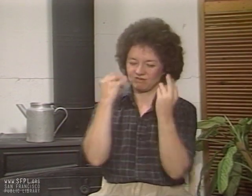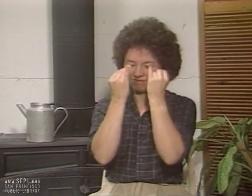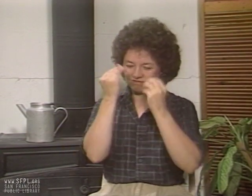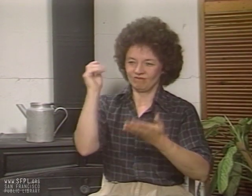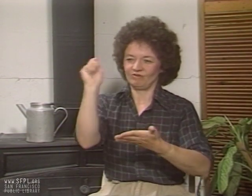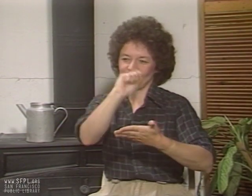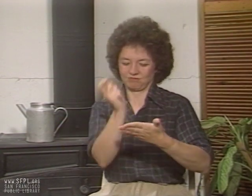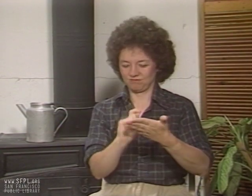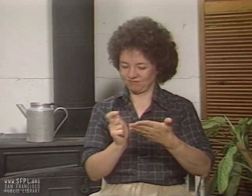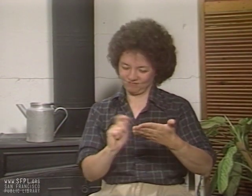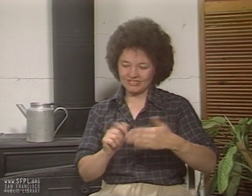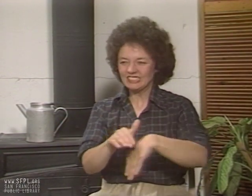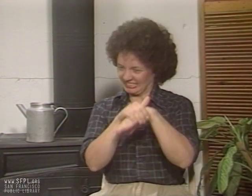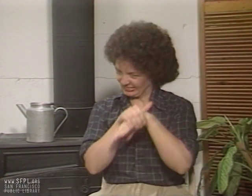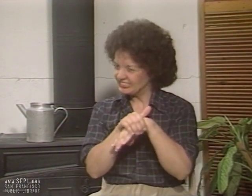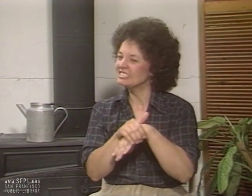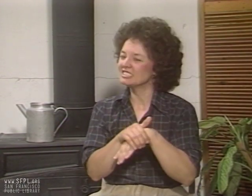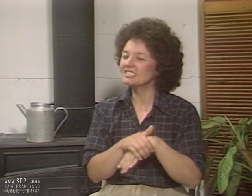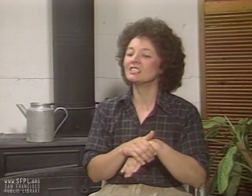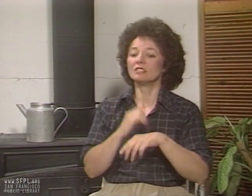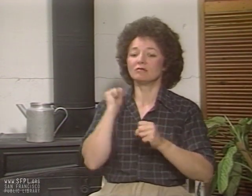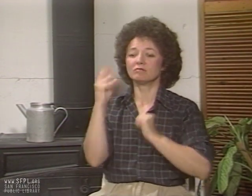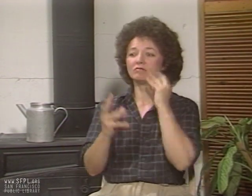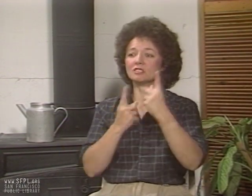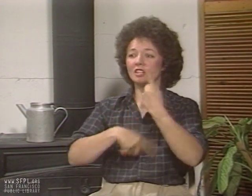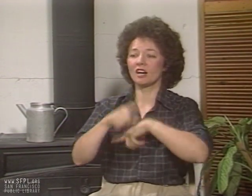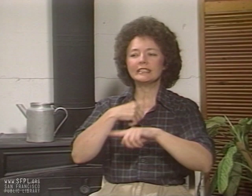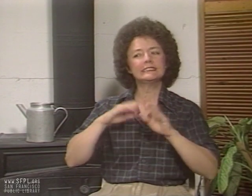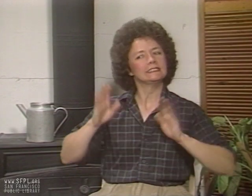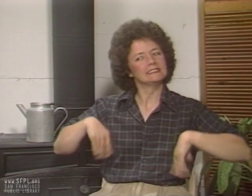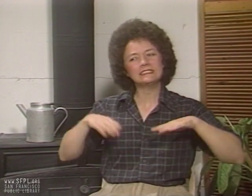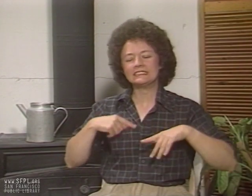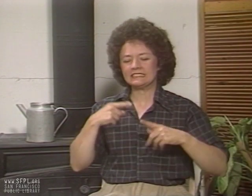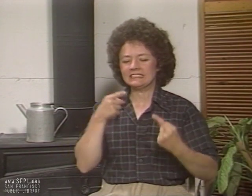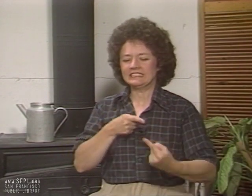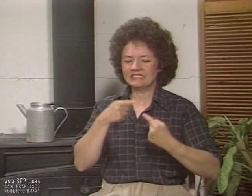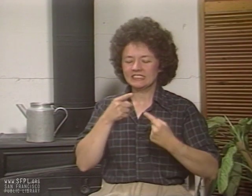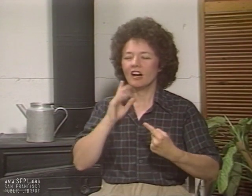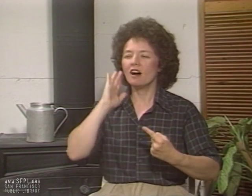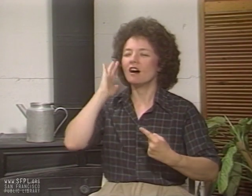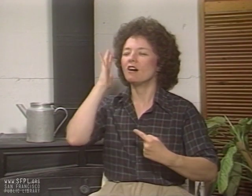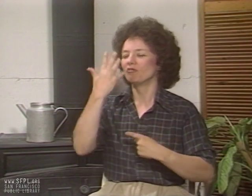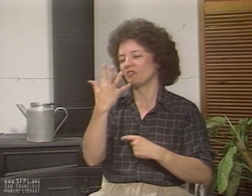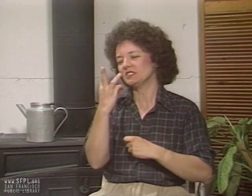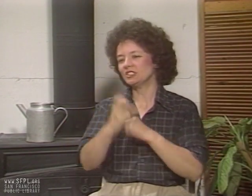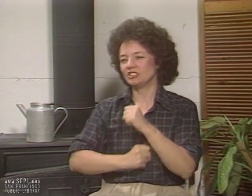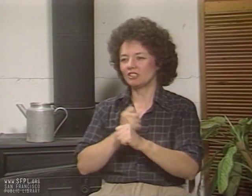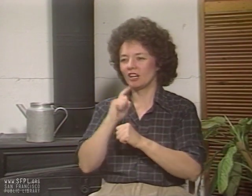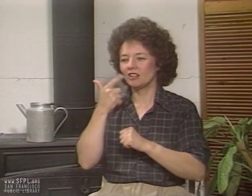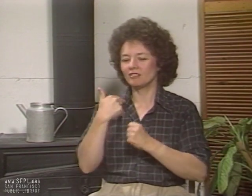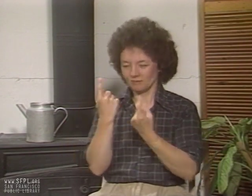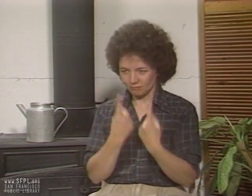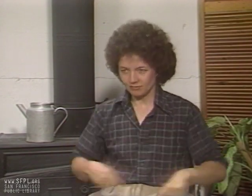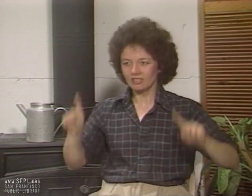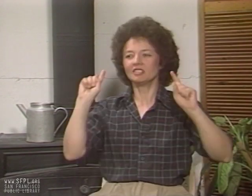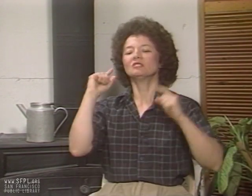my music. It dawned on me that this is deaf music. So I wrote a poem in English and years later translated it into sign